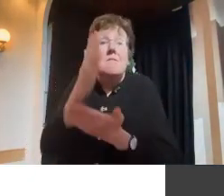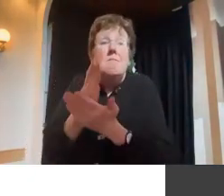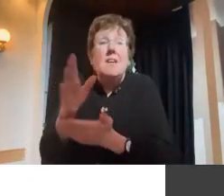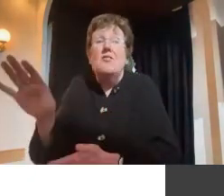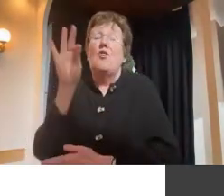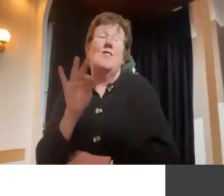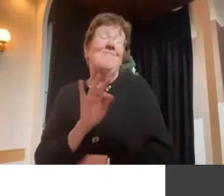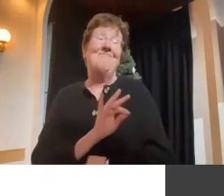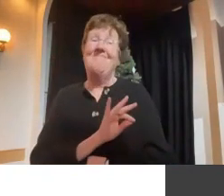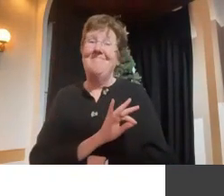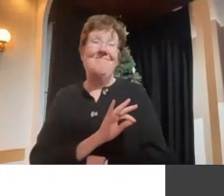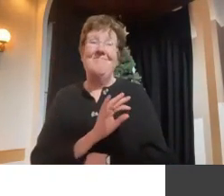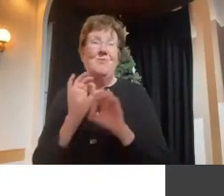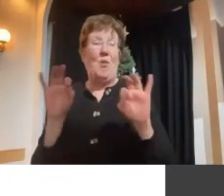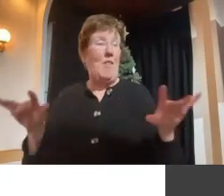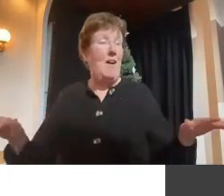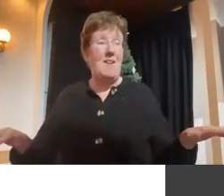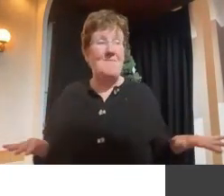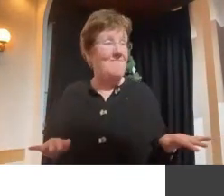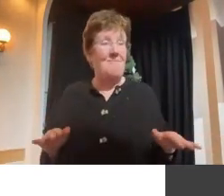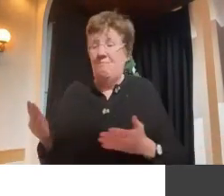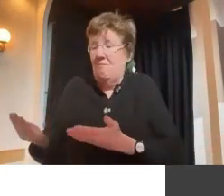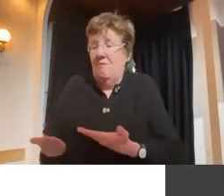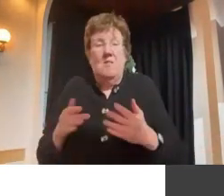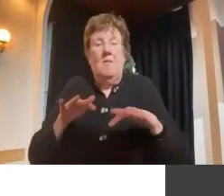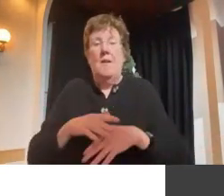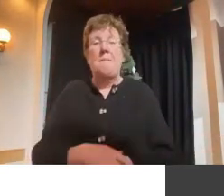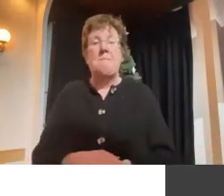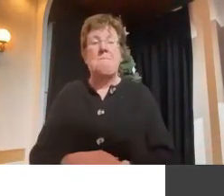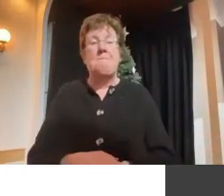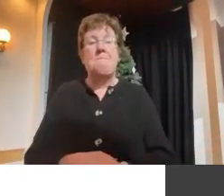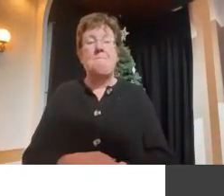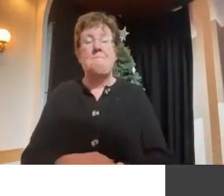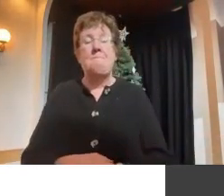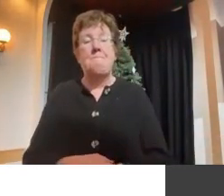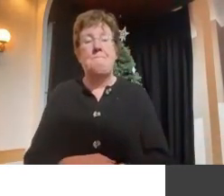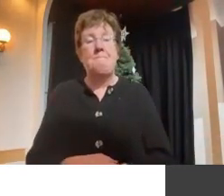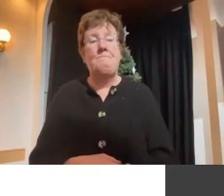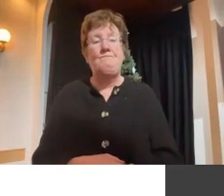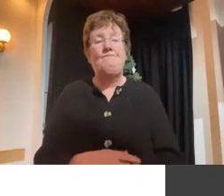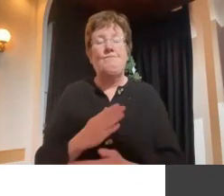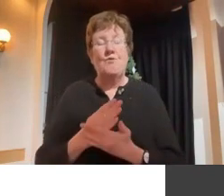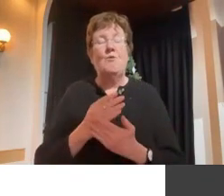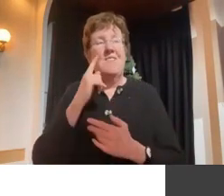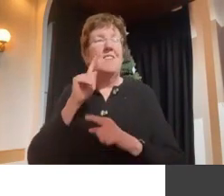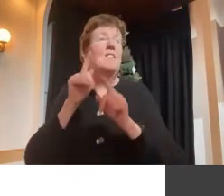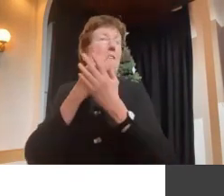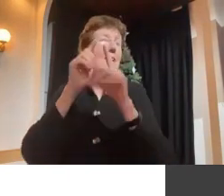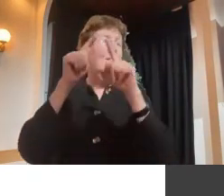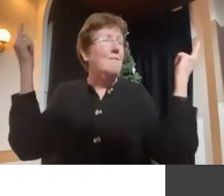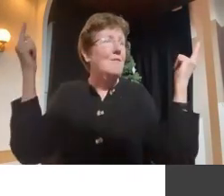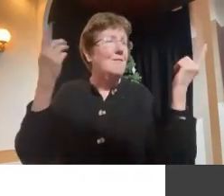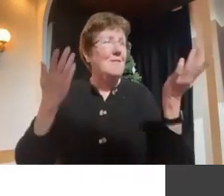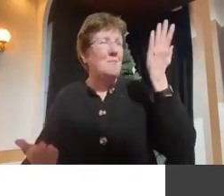And so the policy says that people should be able to make an informed choice, but the choice isn't there on the ground, it's not there in the grassroots for people